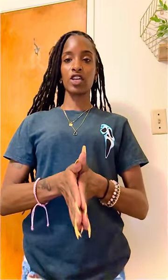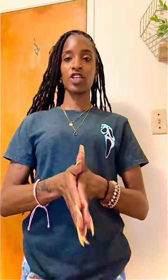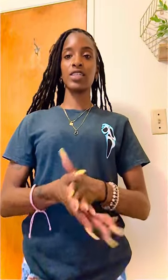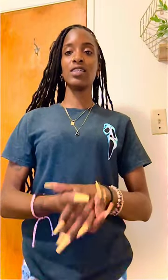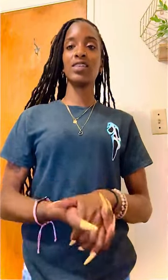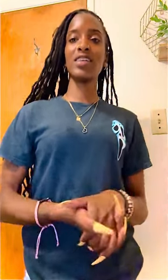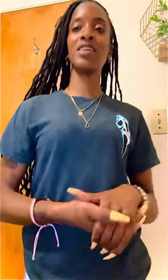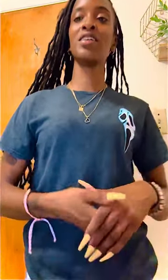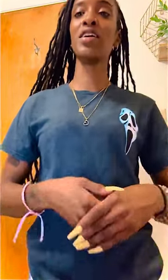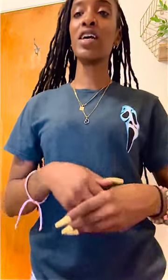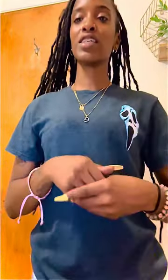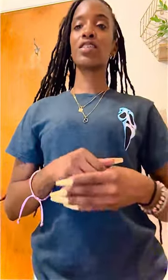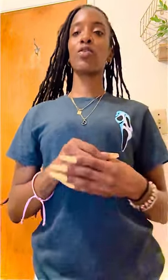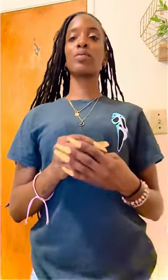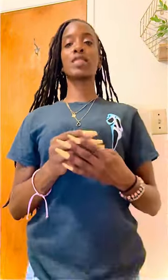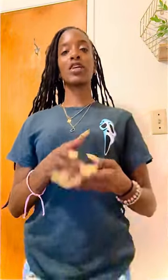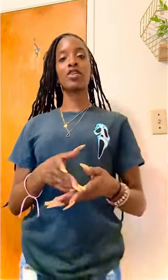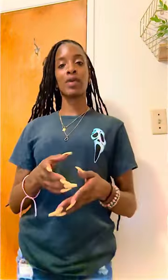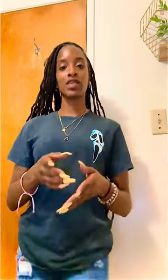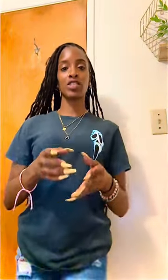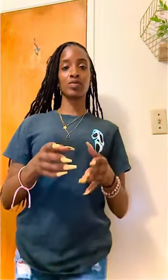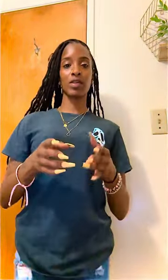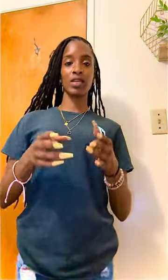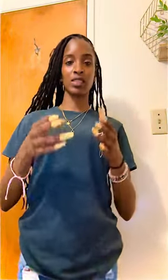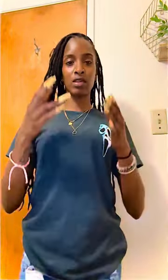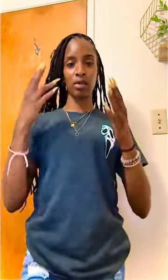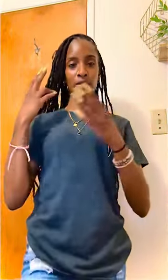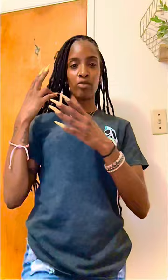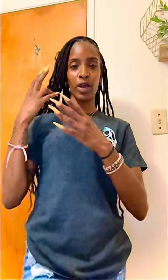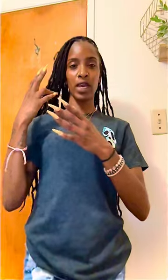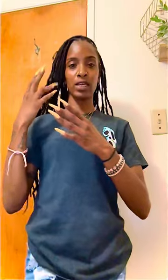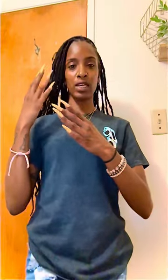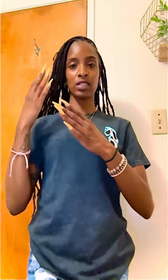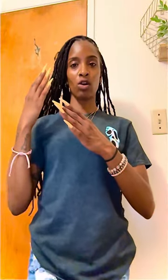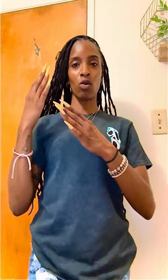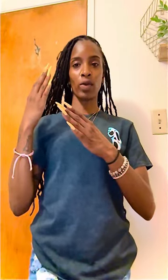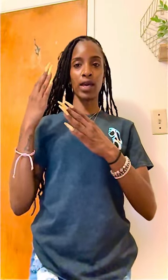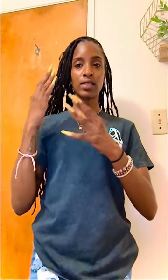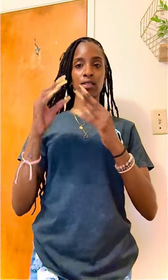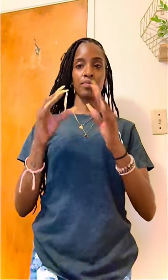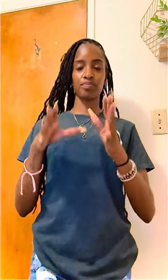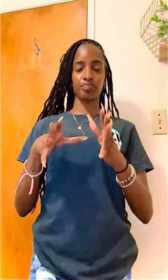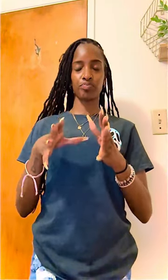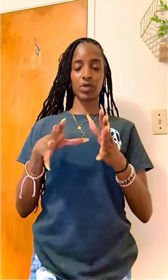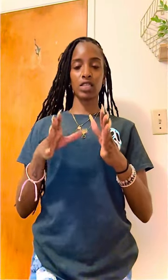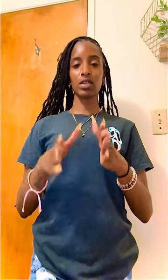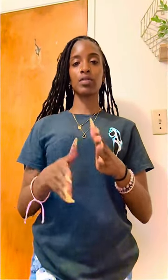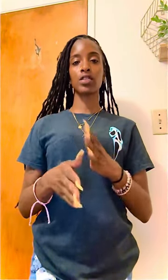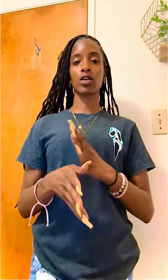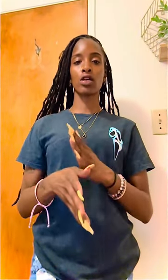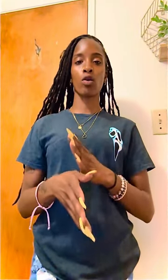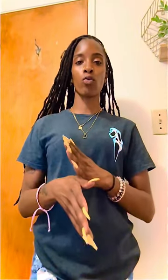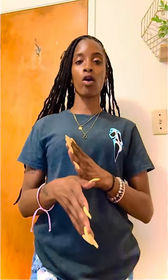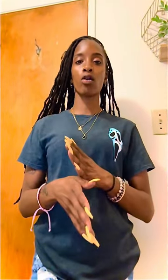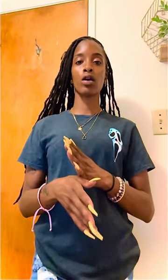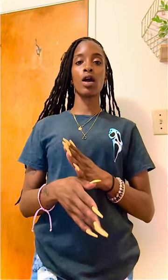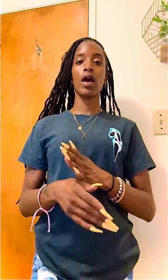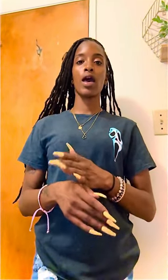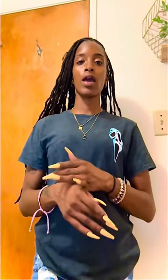good. So I'm scared, I'm anxious, because in my brain, it's always something's gonna go wrong.